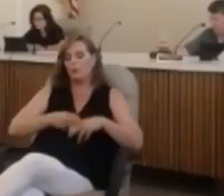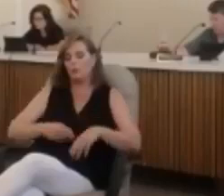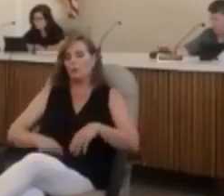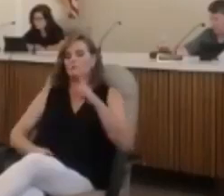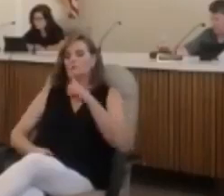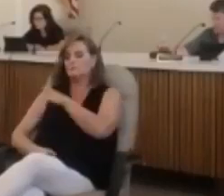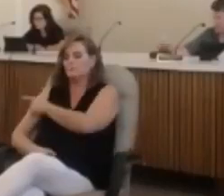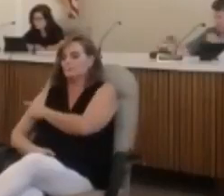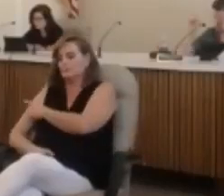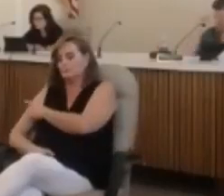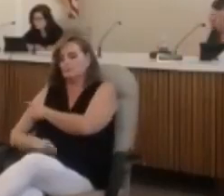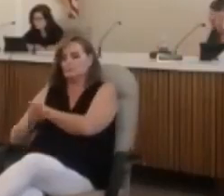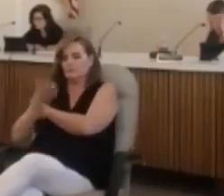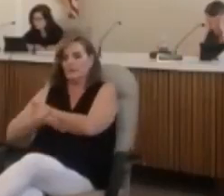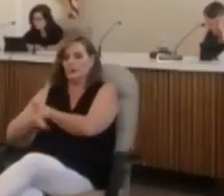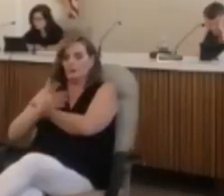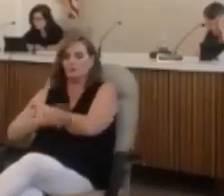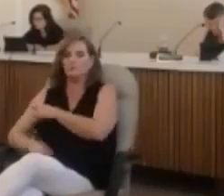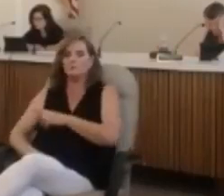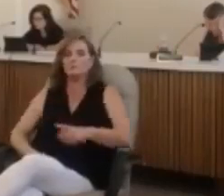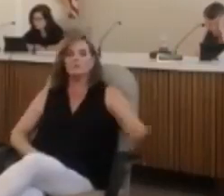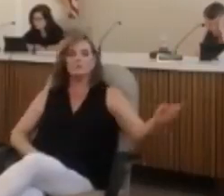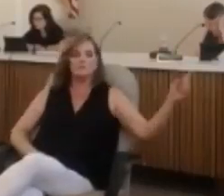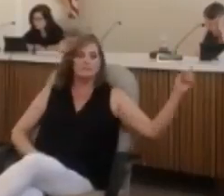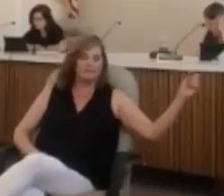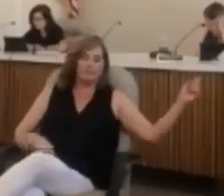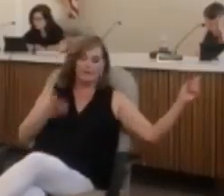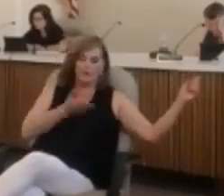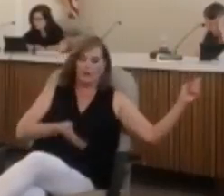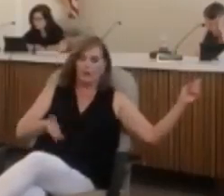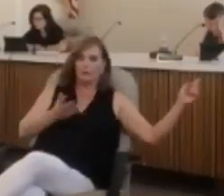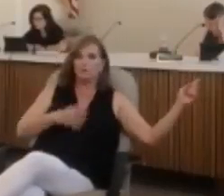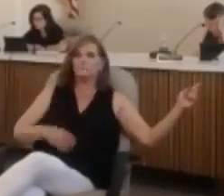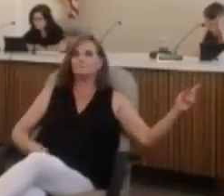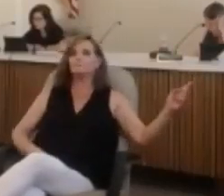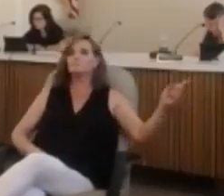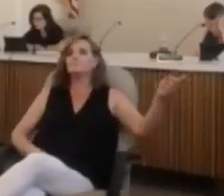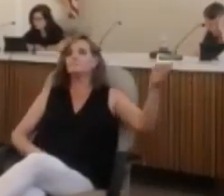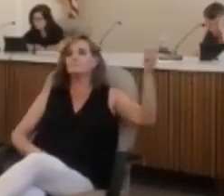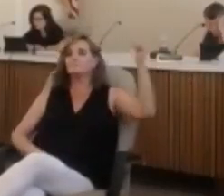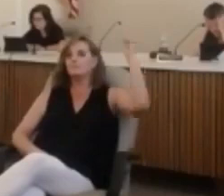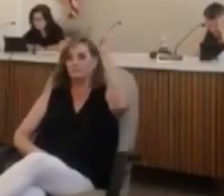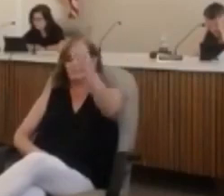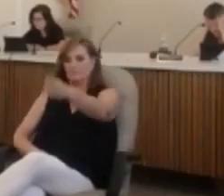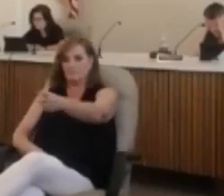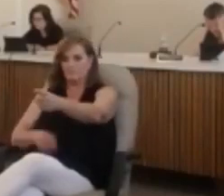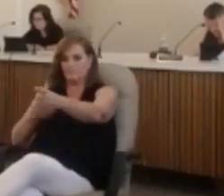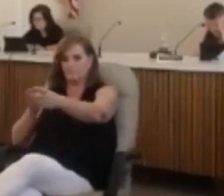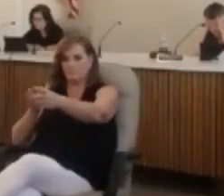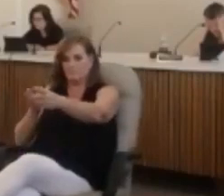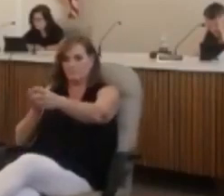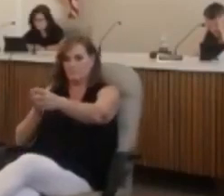Barley. Here. Councilmember Stafford. Here. Councilmember Safranek.